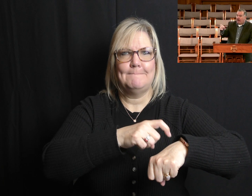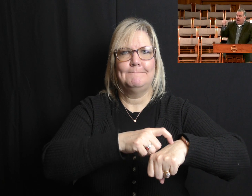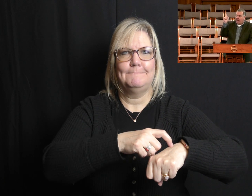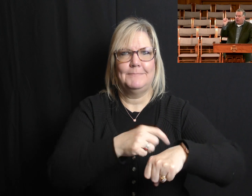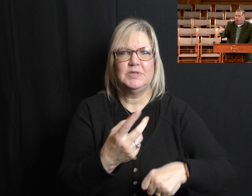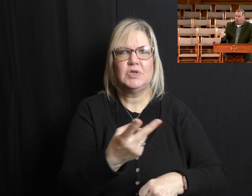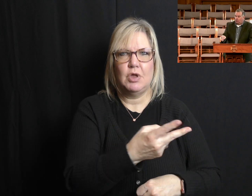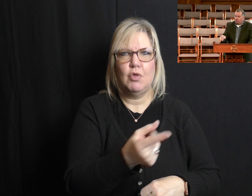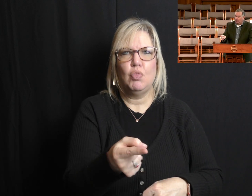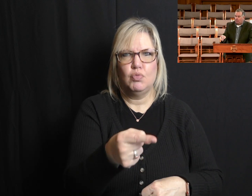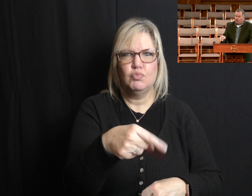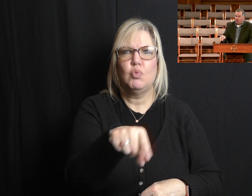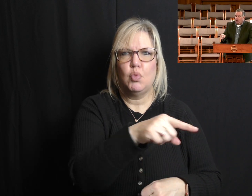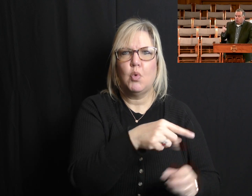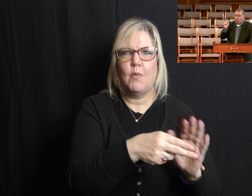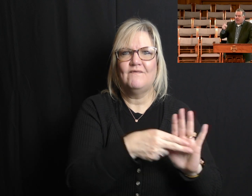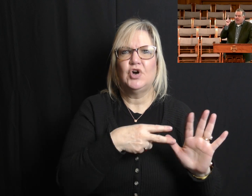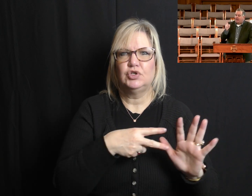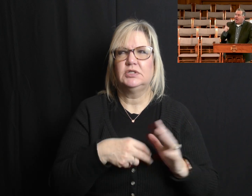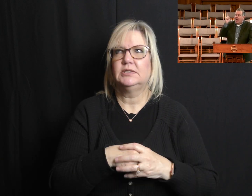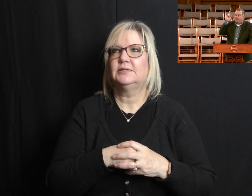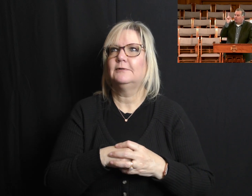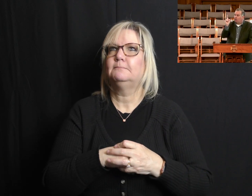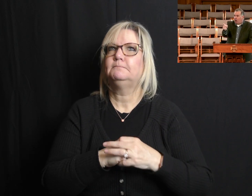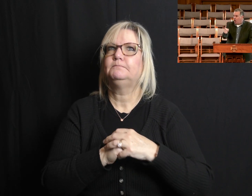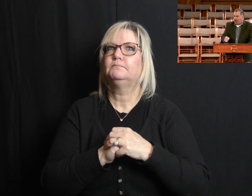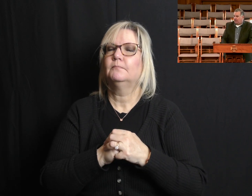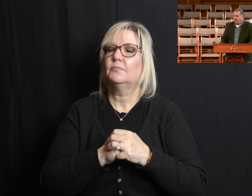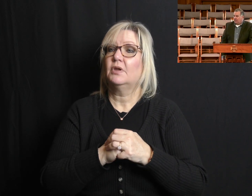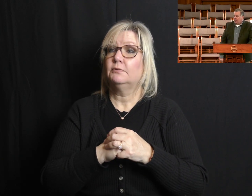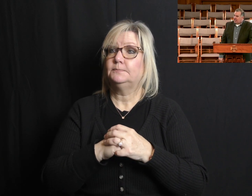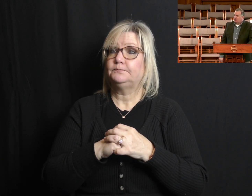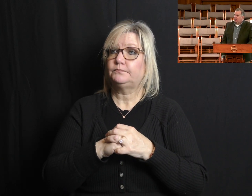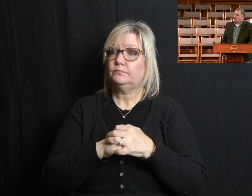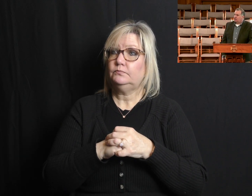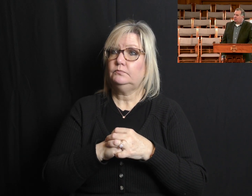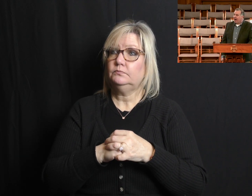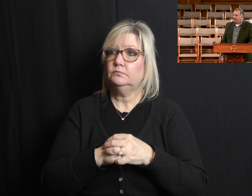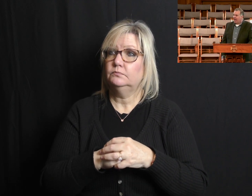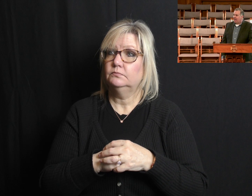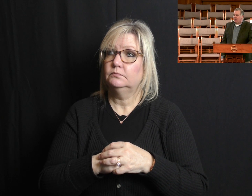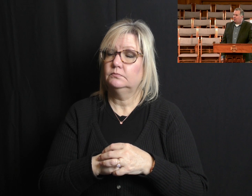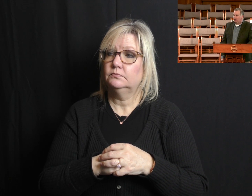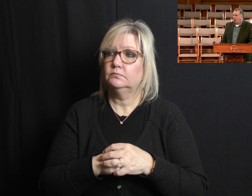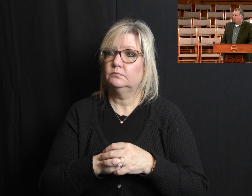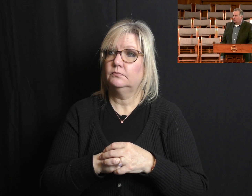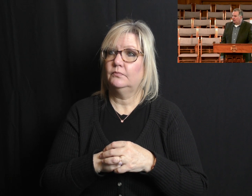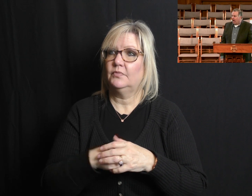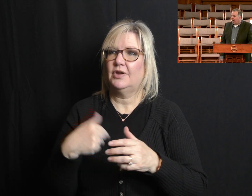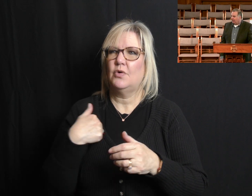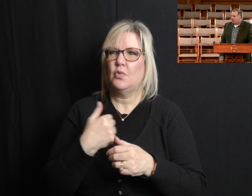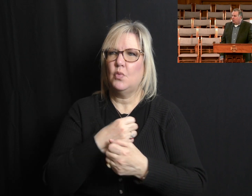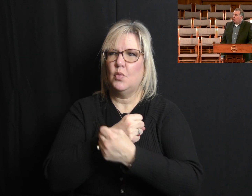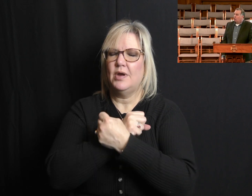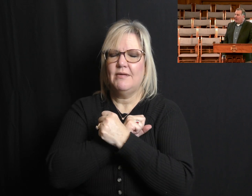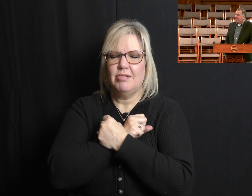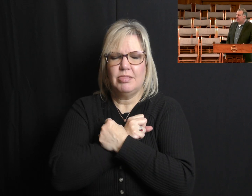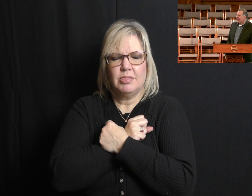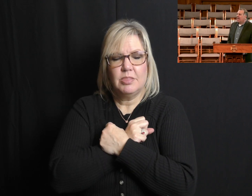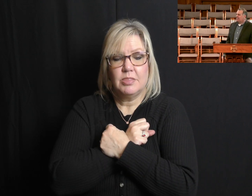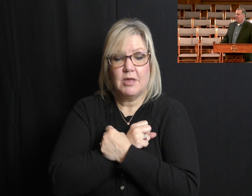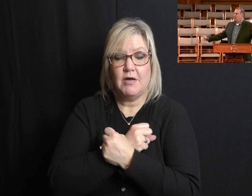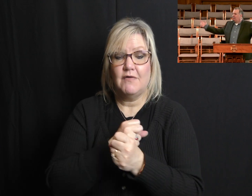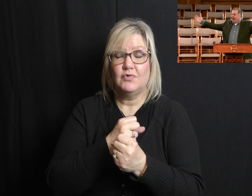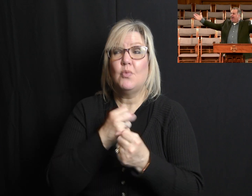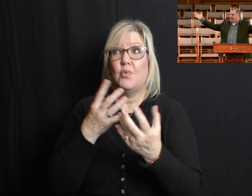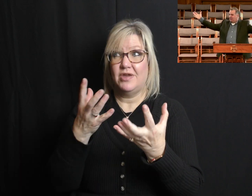to God alone. We love to run into the spotlight that belongs to God. We